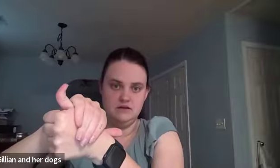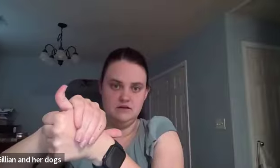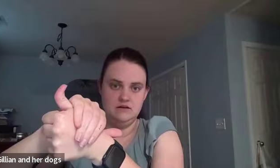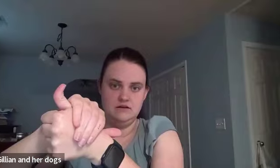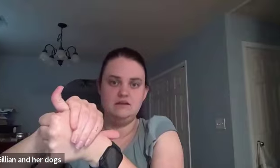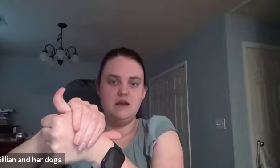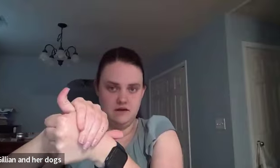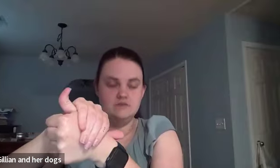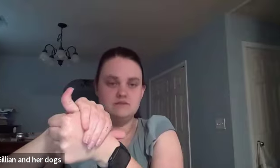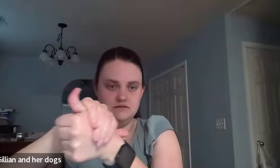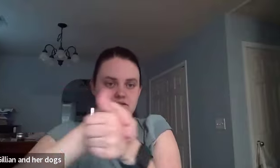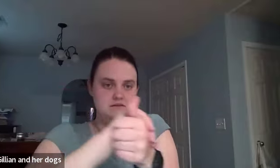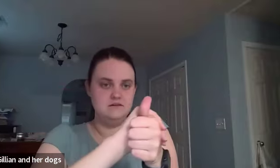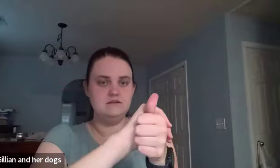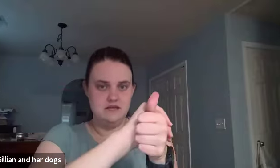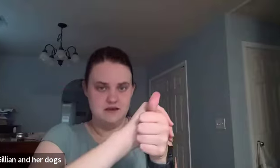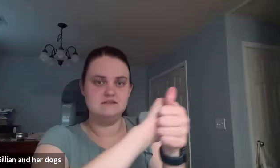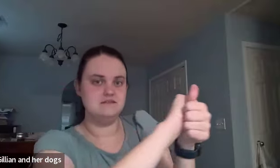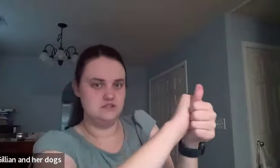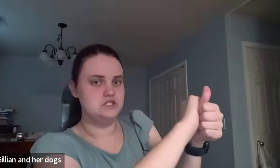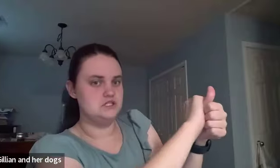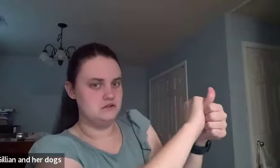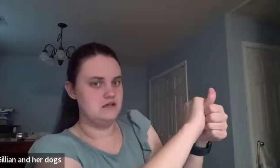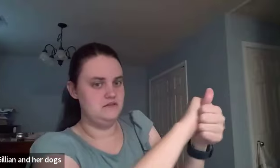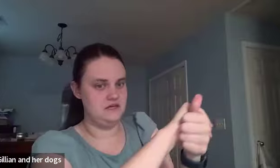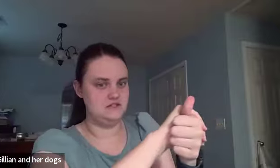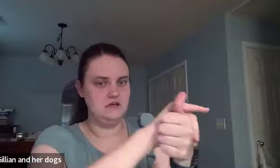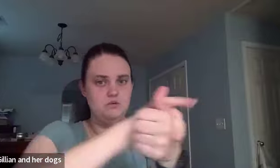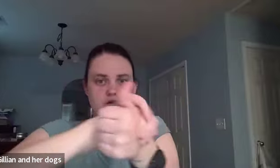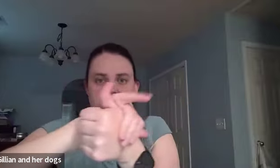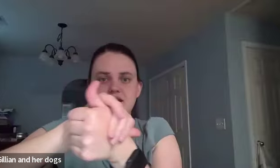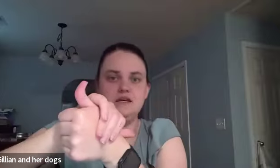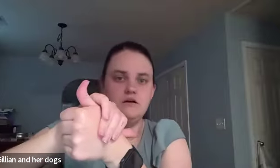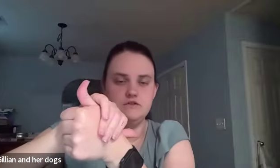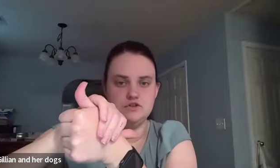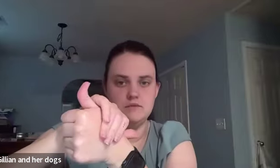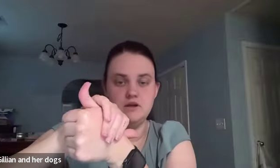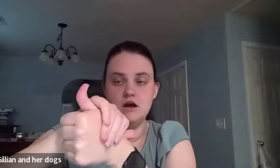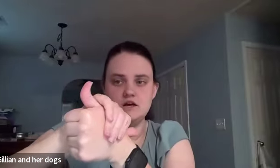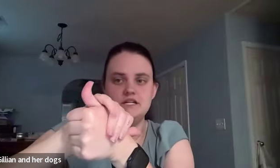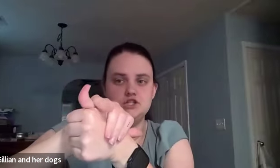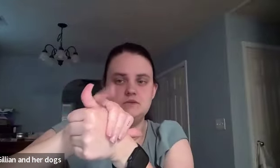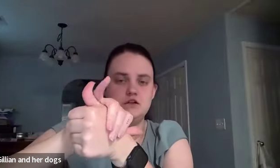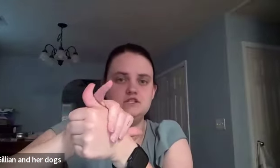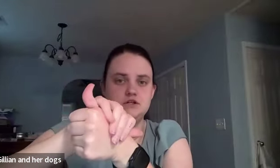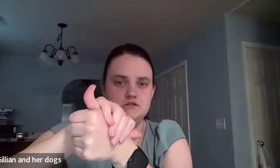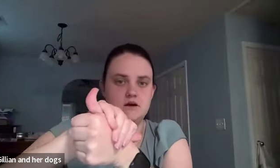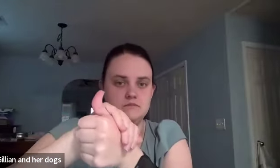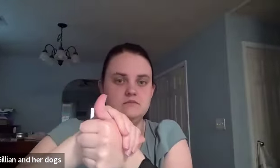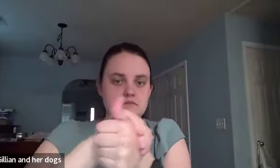Okay. Yeah. Yes. So it should look like this. So like where your pinky of your non-dominant should be close to your thumb.